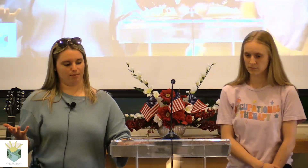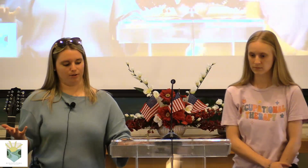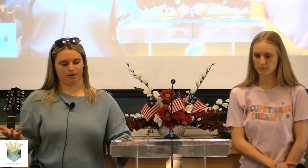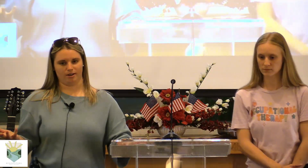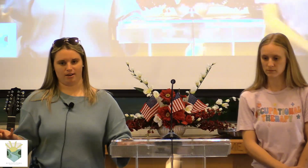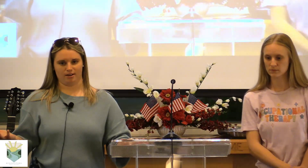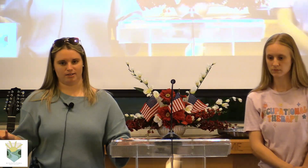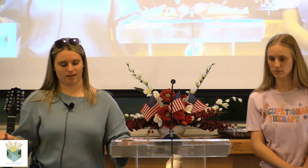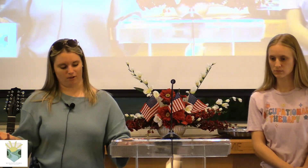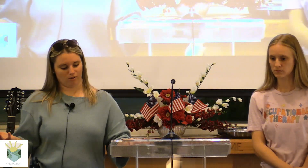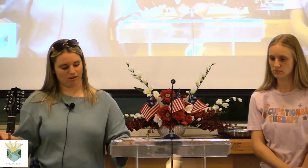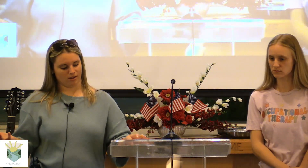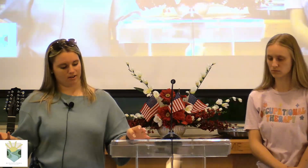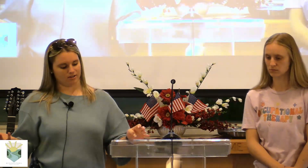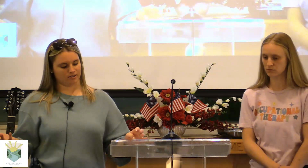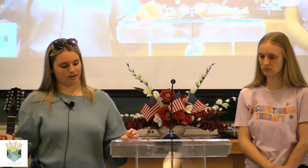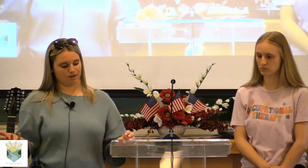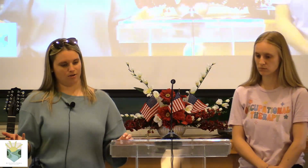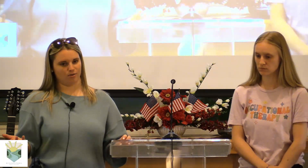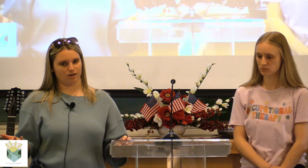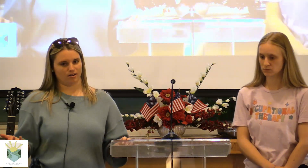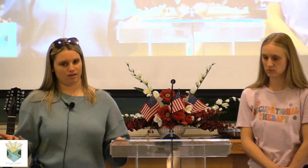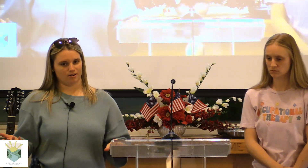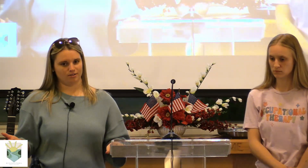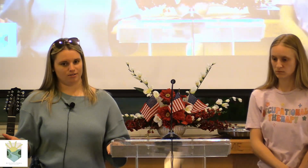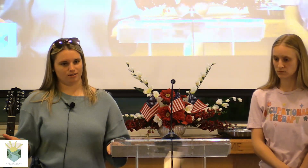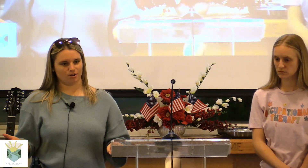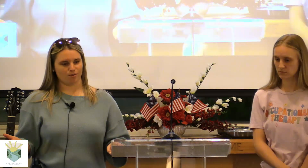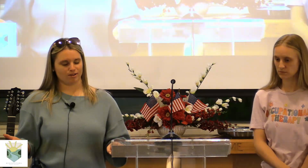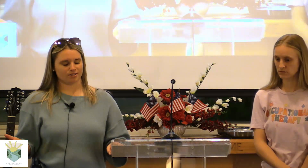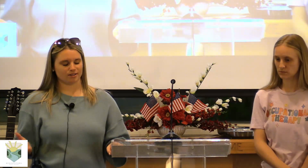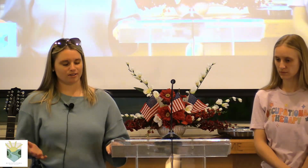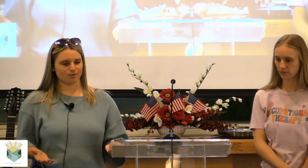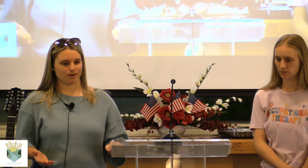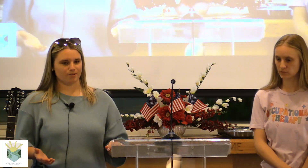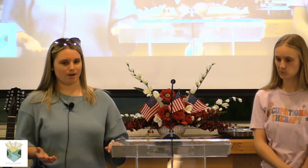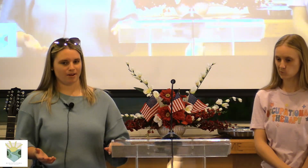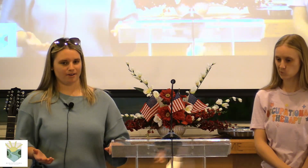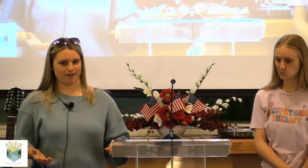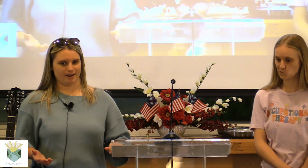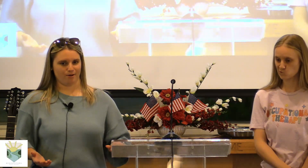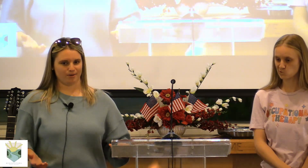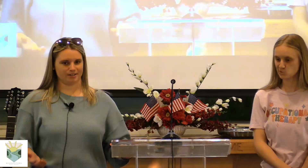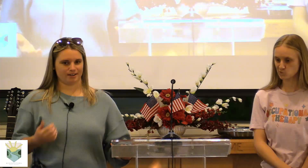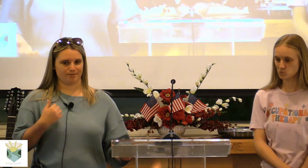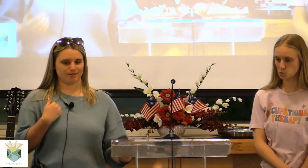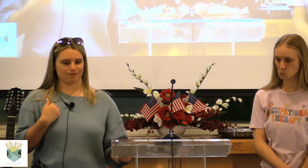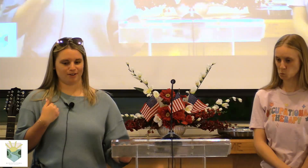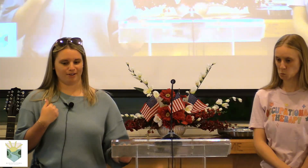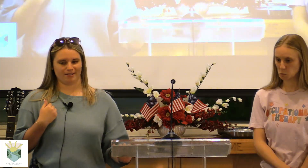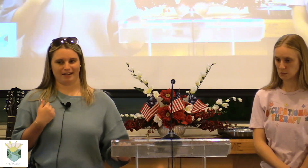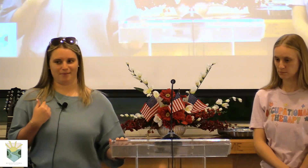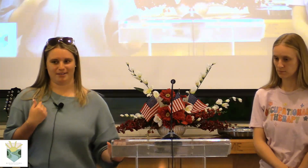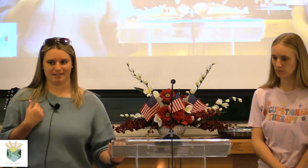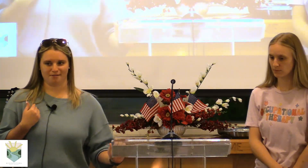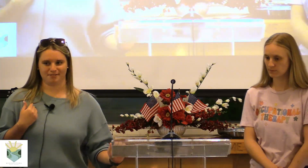learning ASL. So don't necessarily worry about that right now because I'm still figuring that out myself. It's